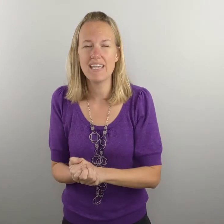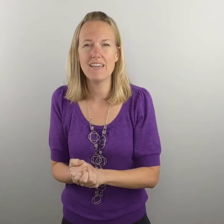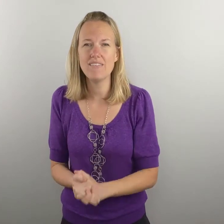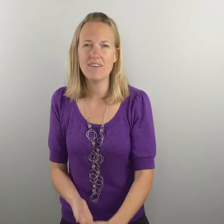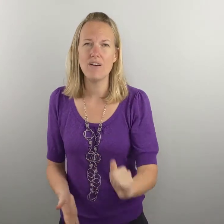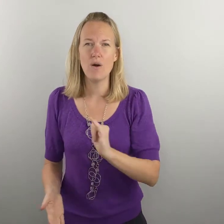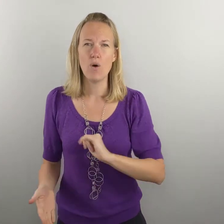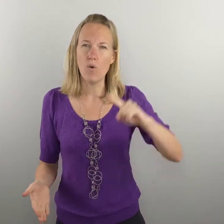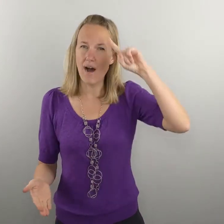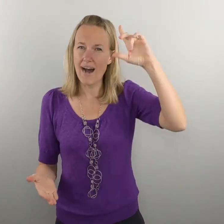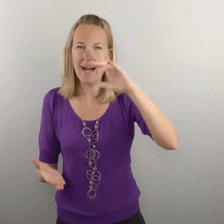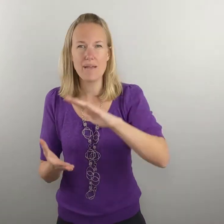believe